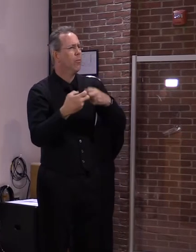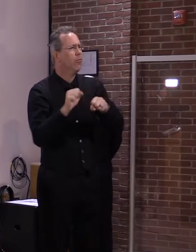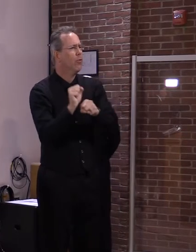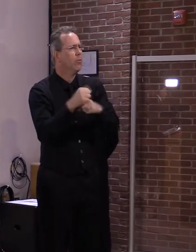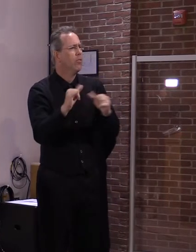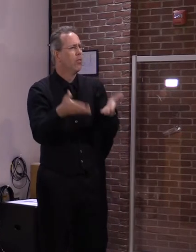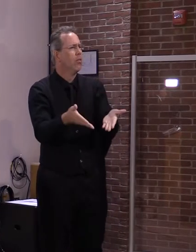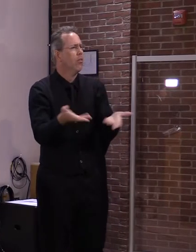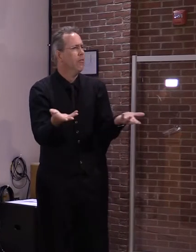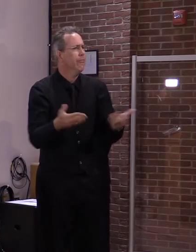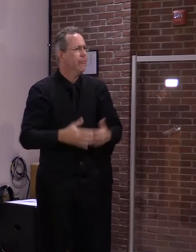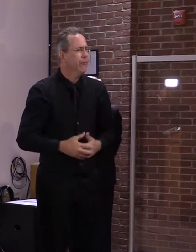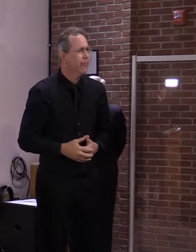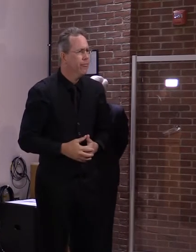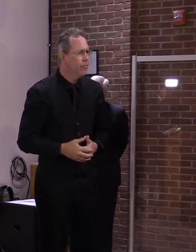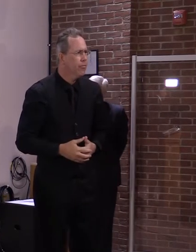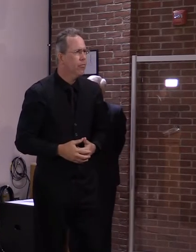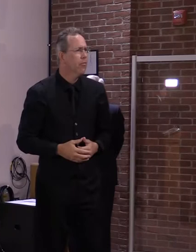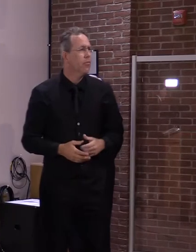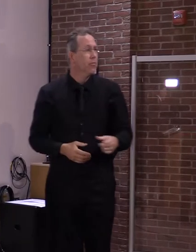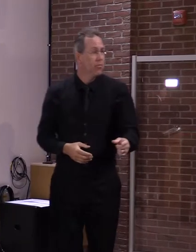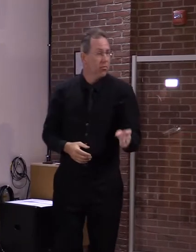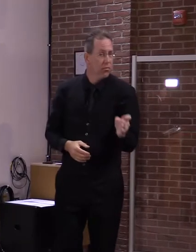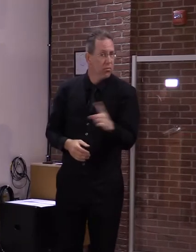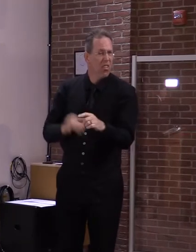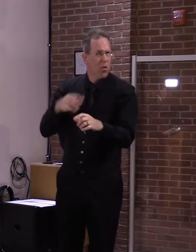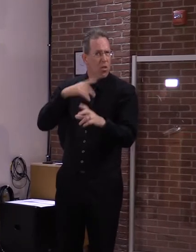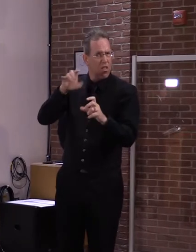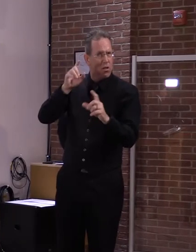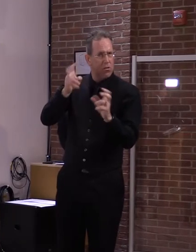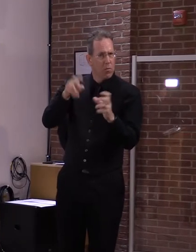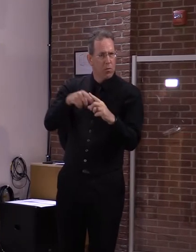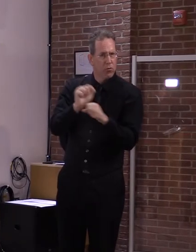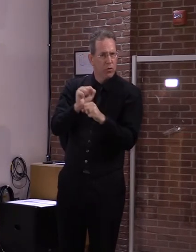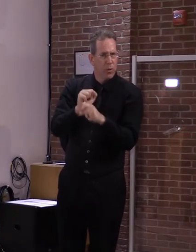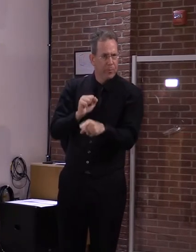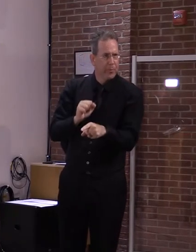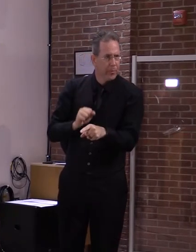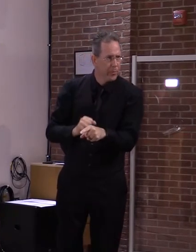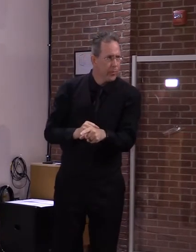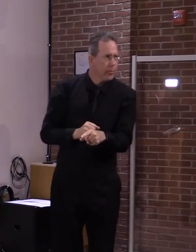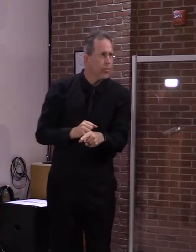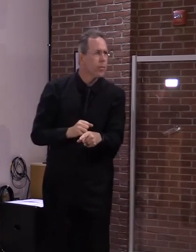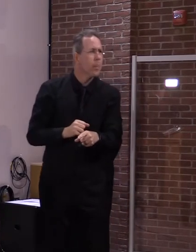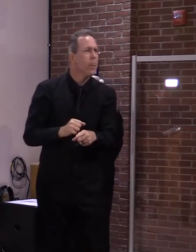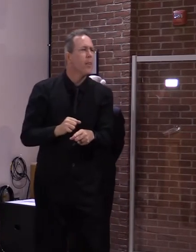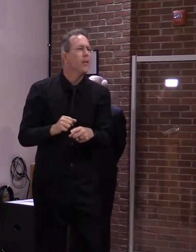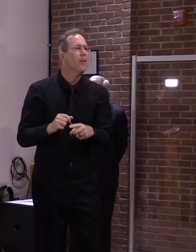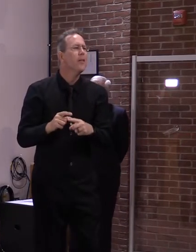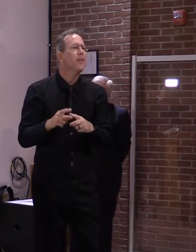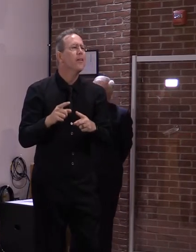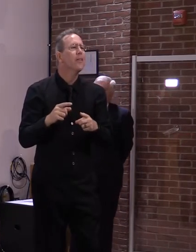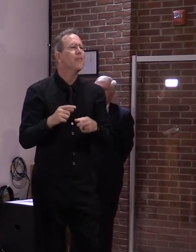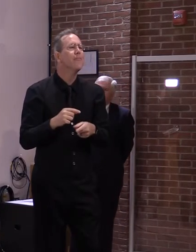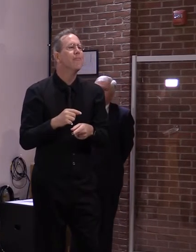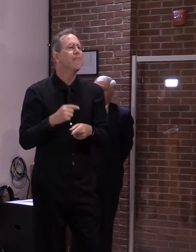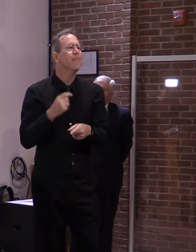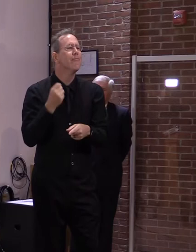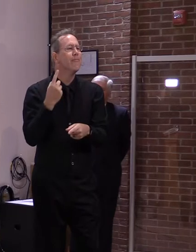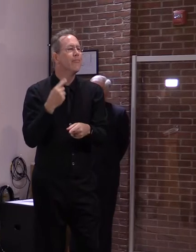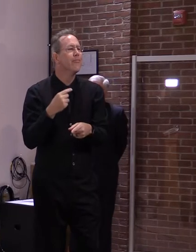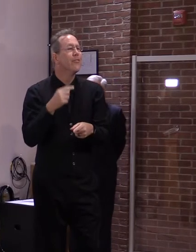Speaking of that, I'm sure you heard the good news that a Canadian couple is buying the coffee cup and Vermont